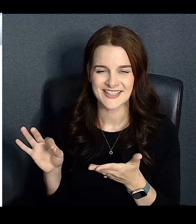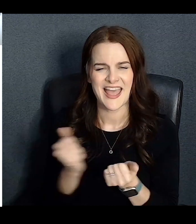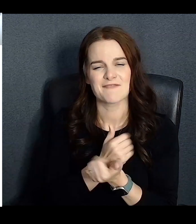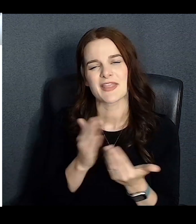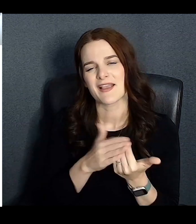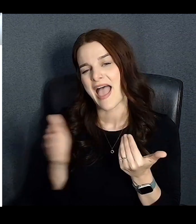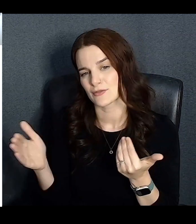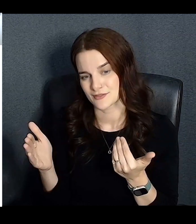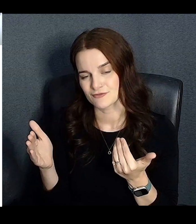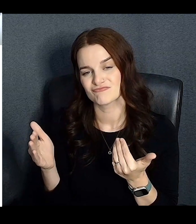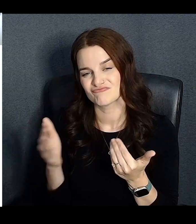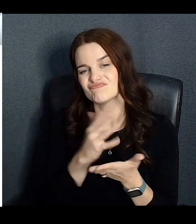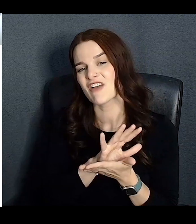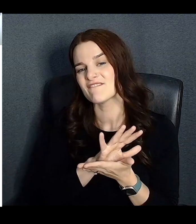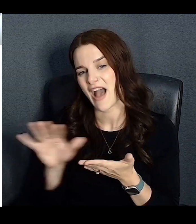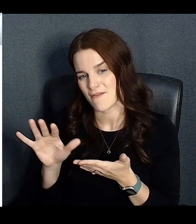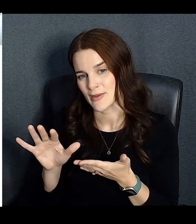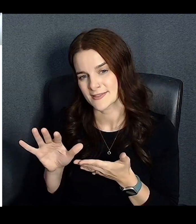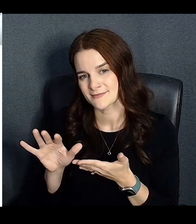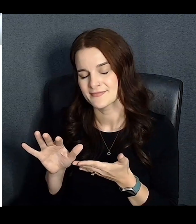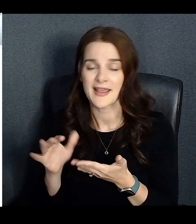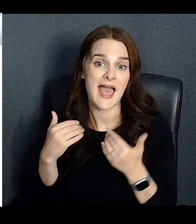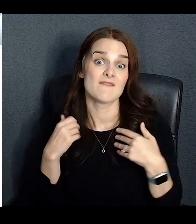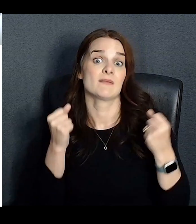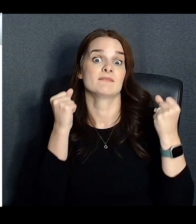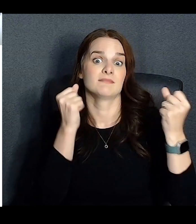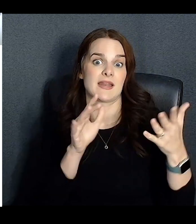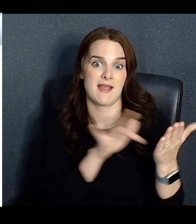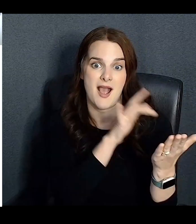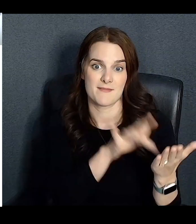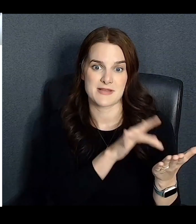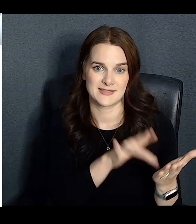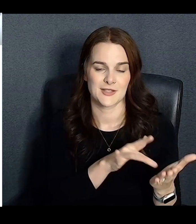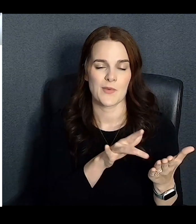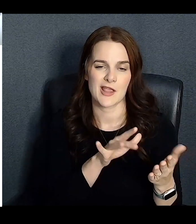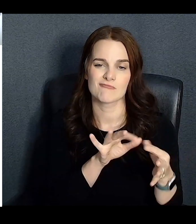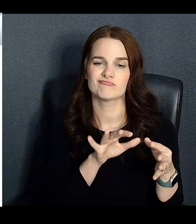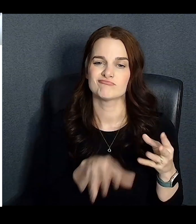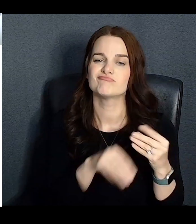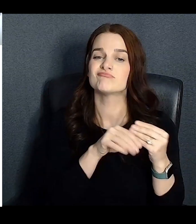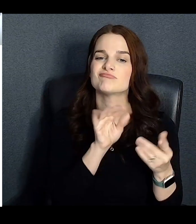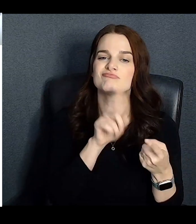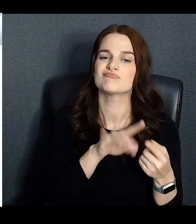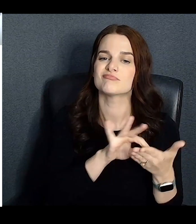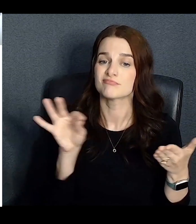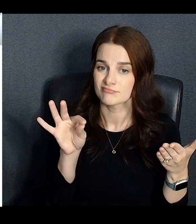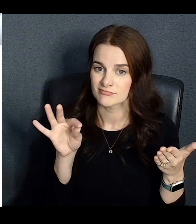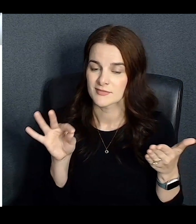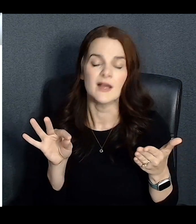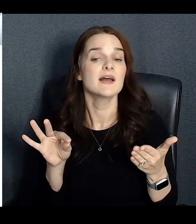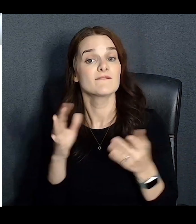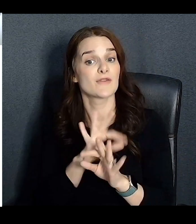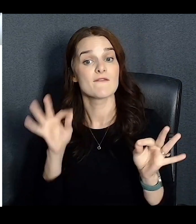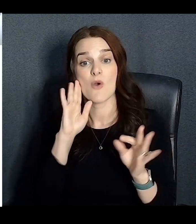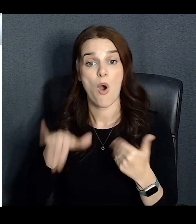long. Everything else pretty much in our inventory is 5 weeks long, but because we have so many iPads, we extend that to 9. This is a free program